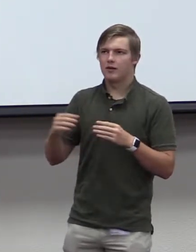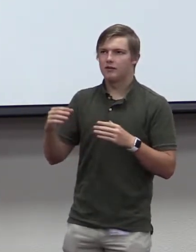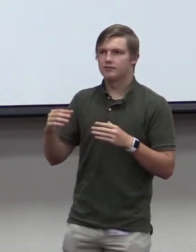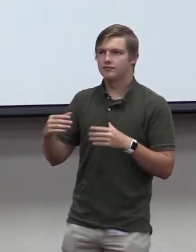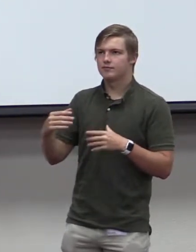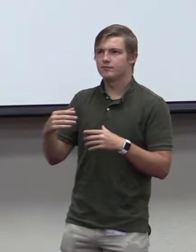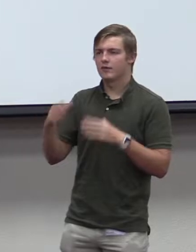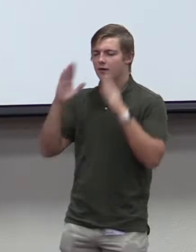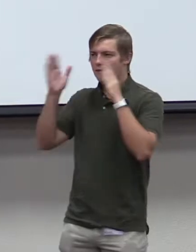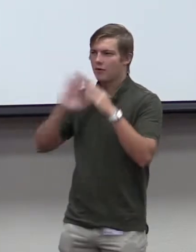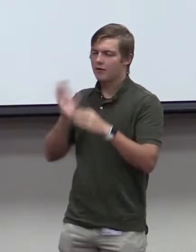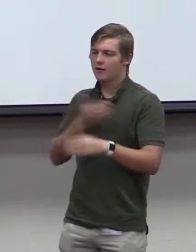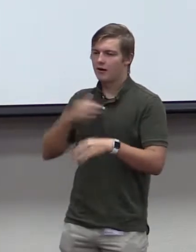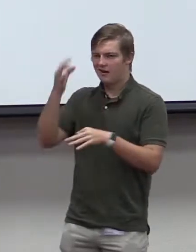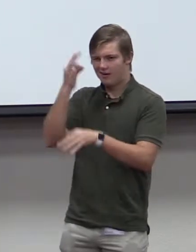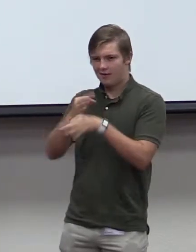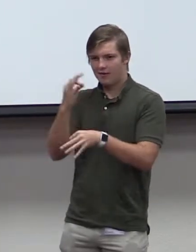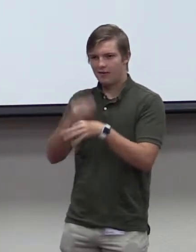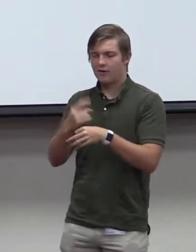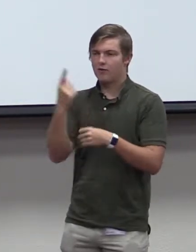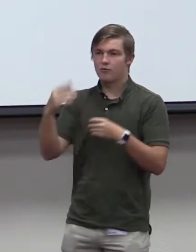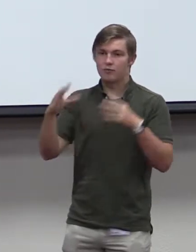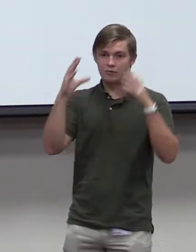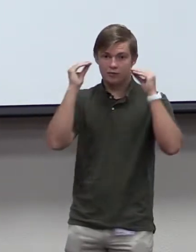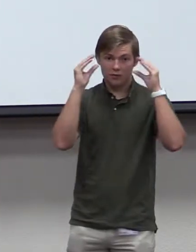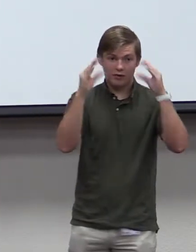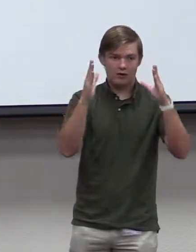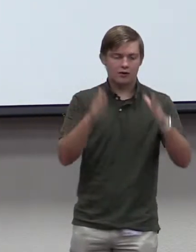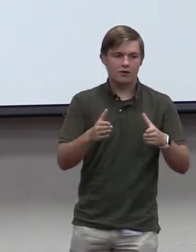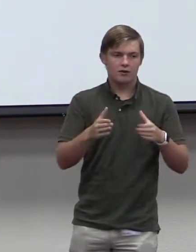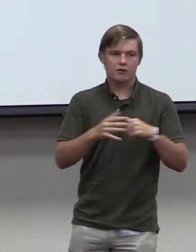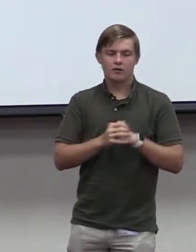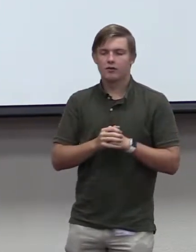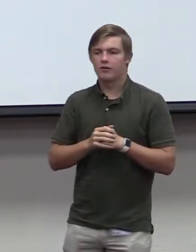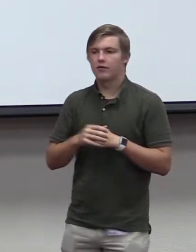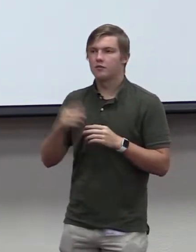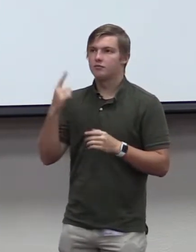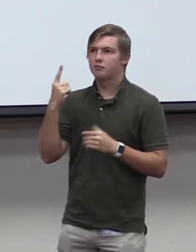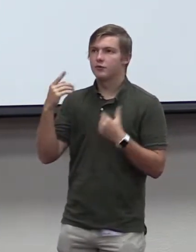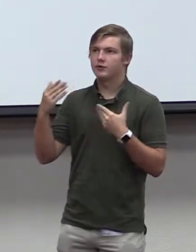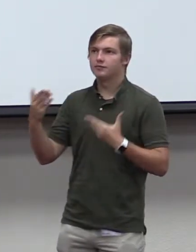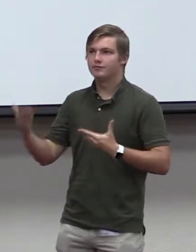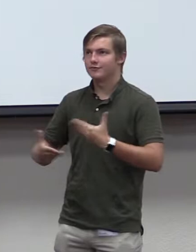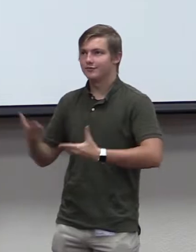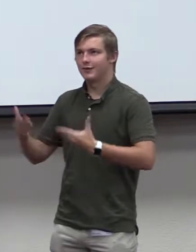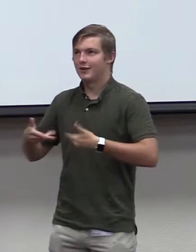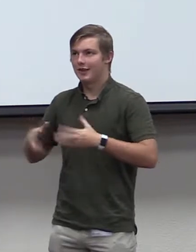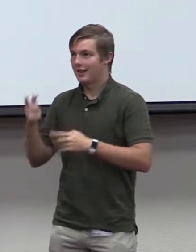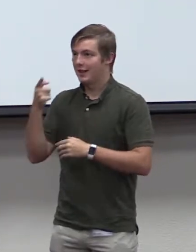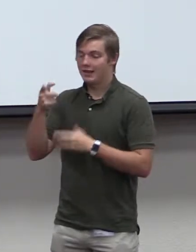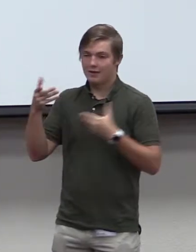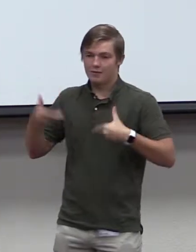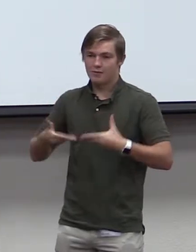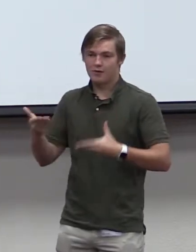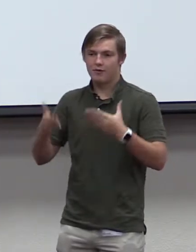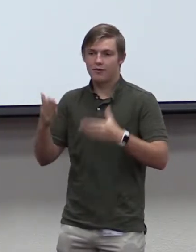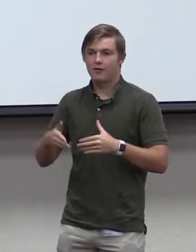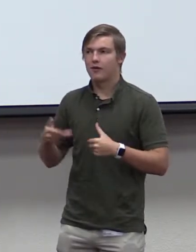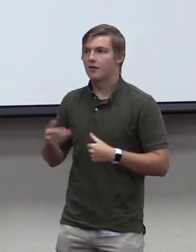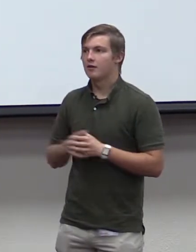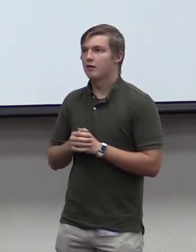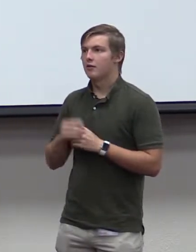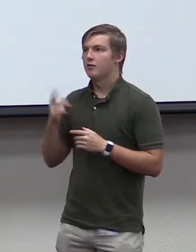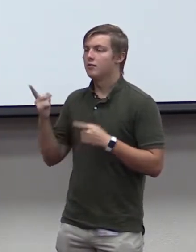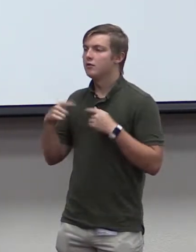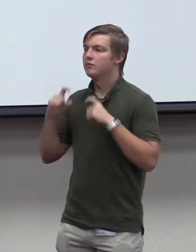in our serving, the one who teaches in his teaching, the one who exhorts in his exhortation, the one who contributes in generosity, and